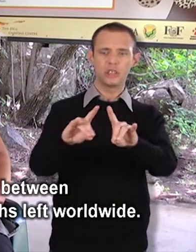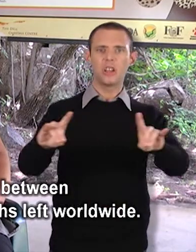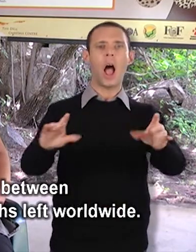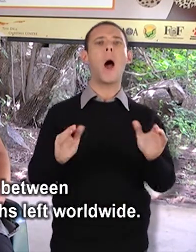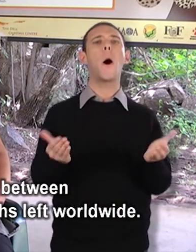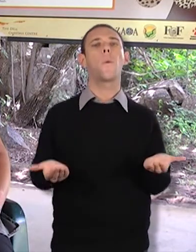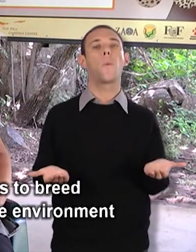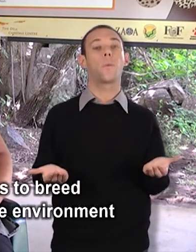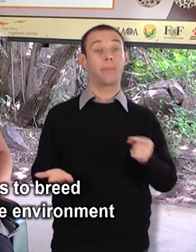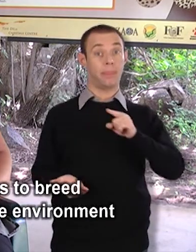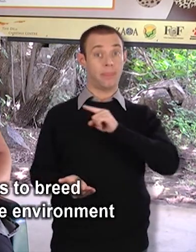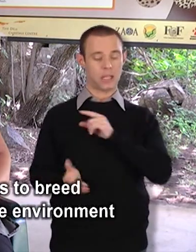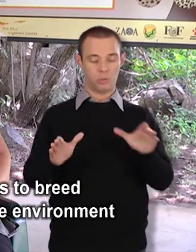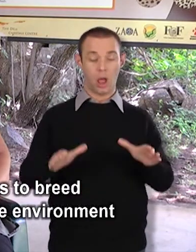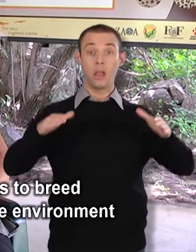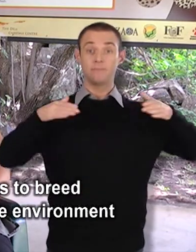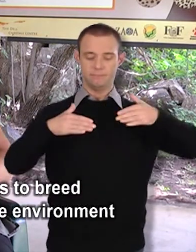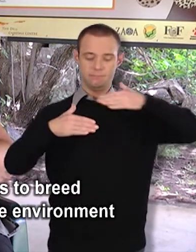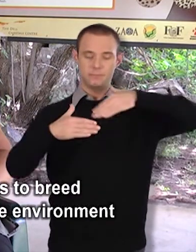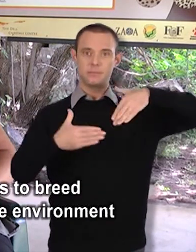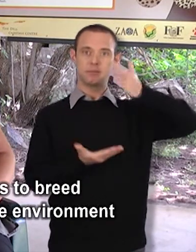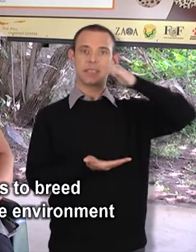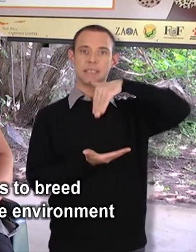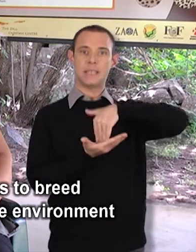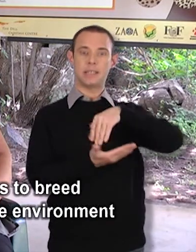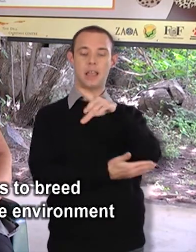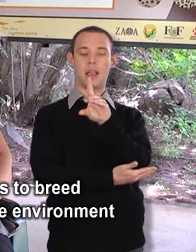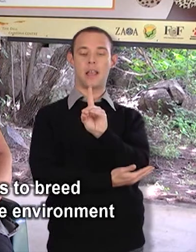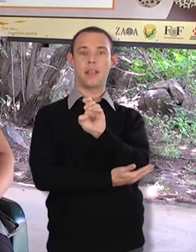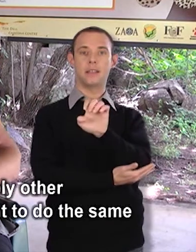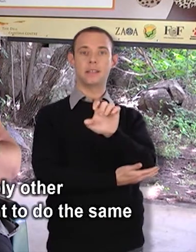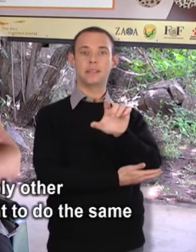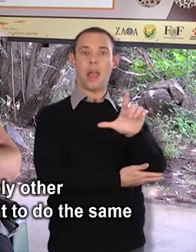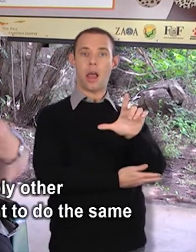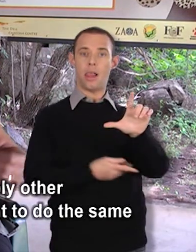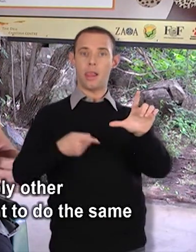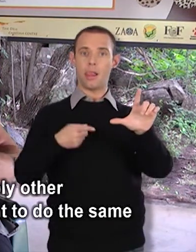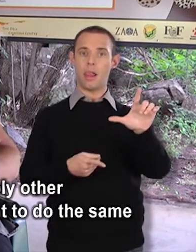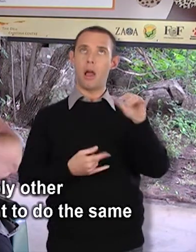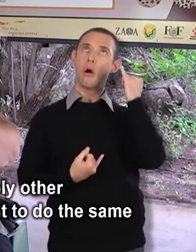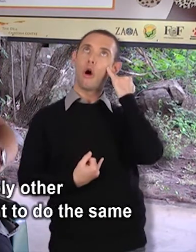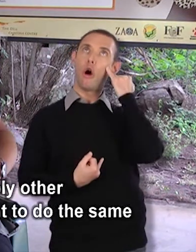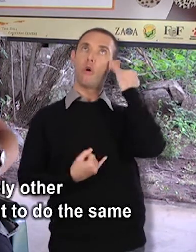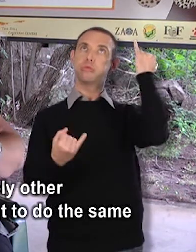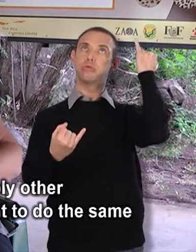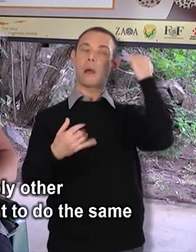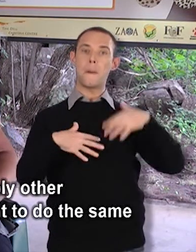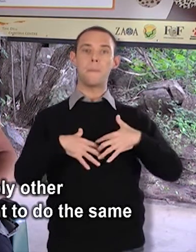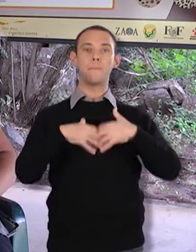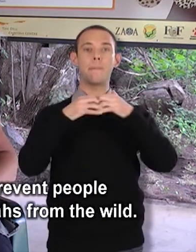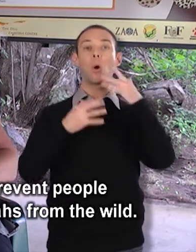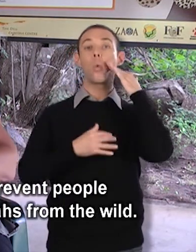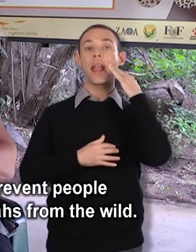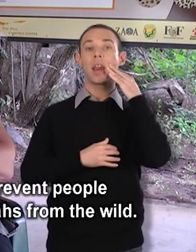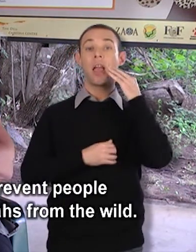left worldwide. So the idea was to breed them in the captive environment and supply other facilities who want to do the